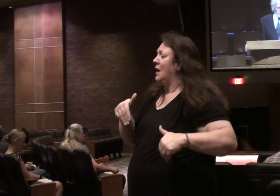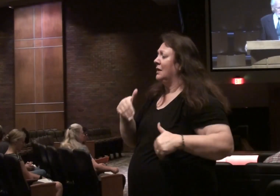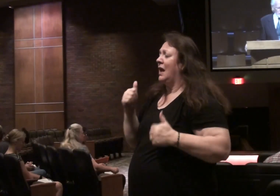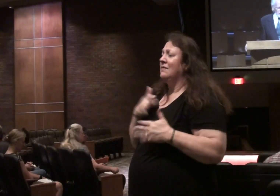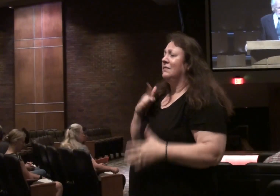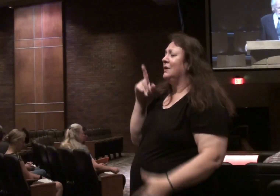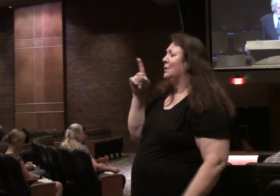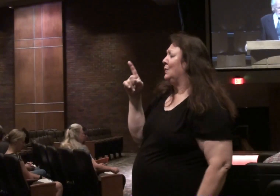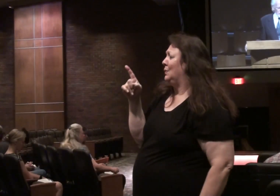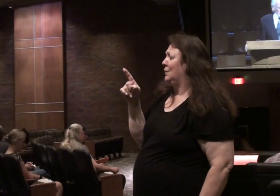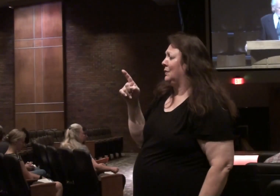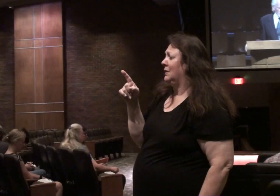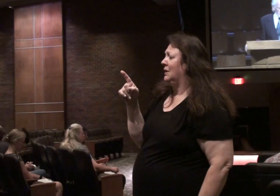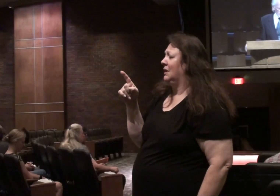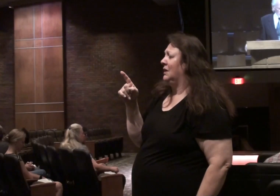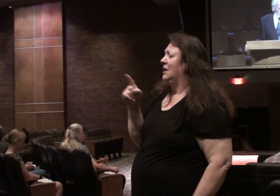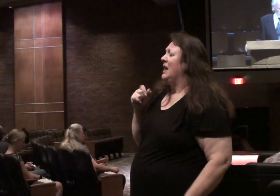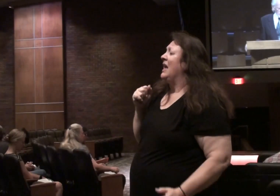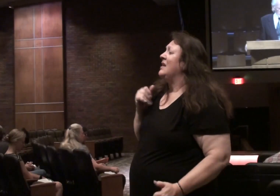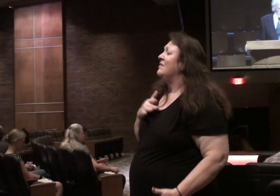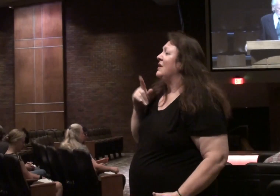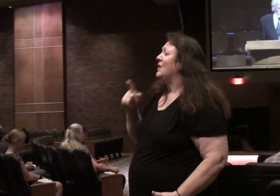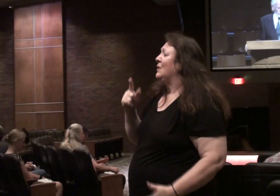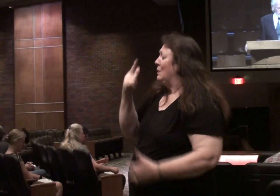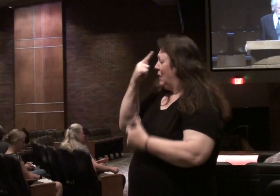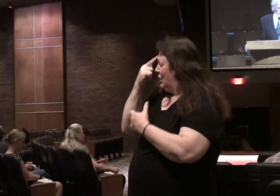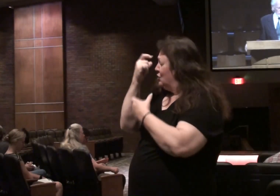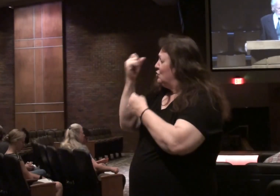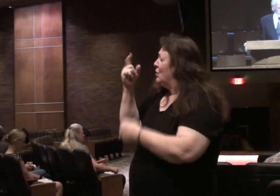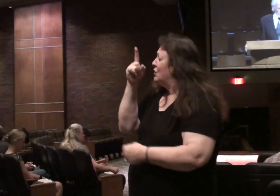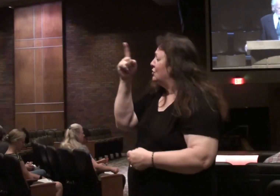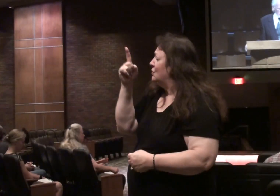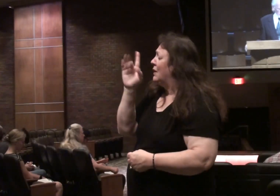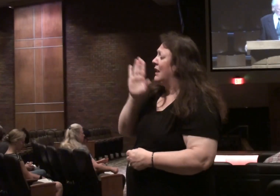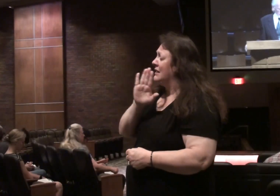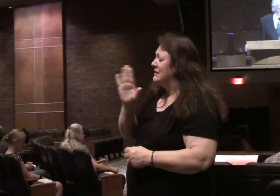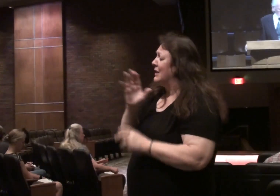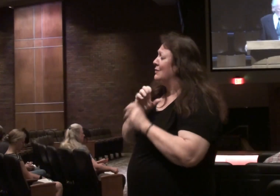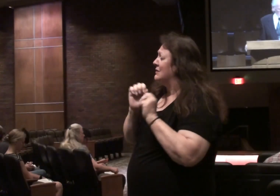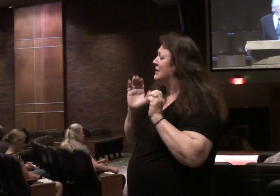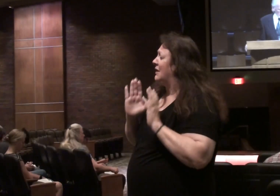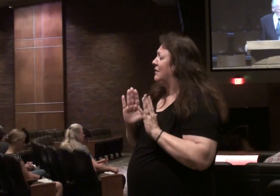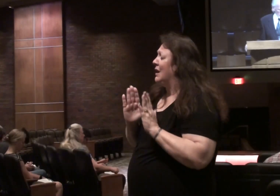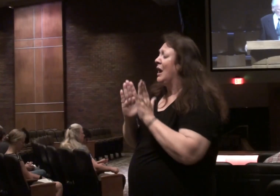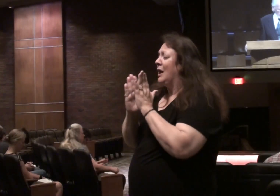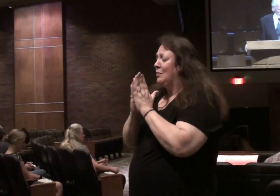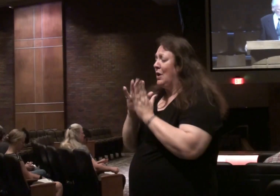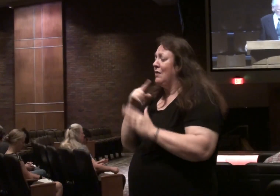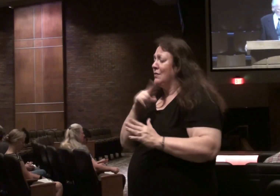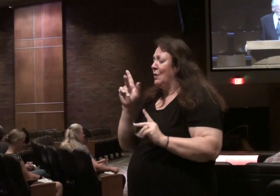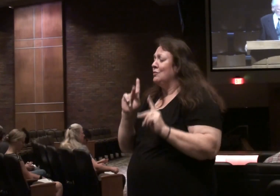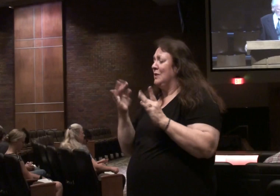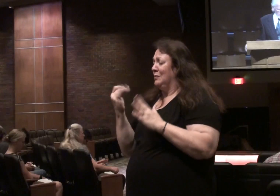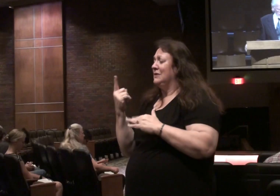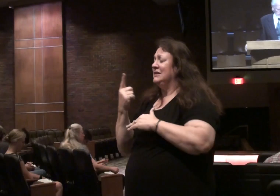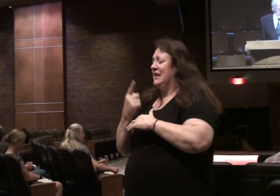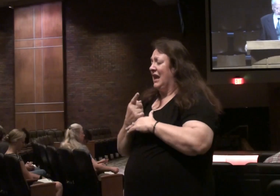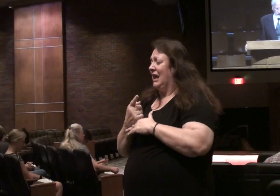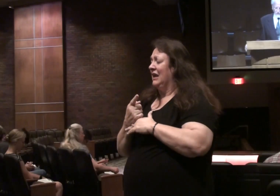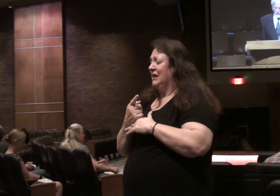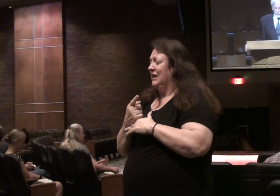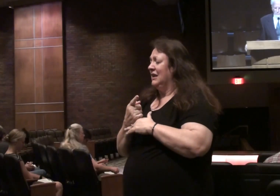you, and in the fear of you come to place their faith in the Savior you've provided, we pray for them today.